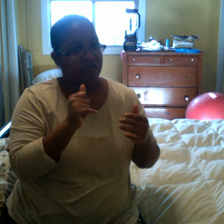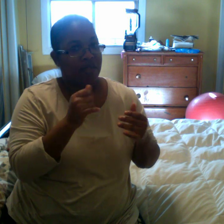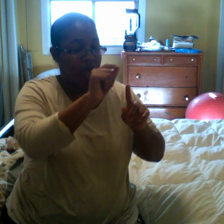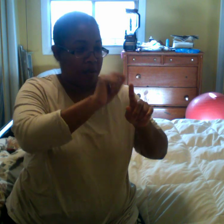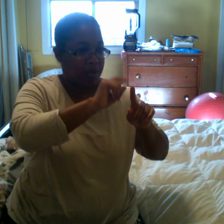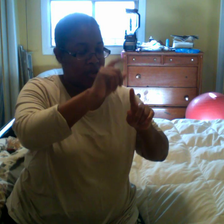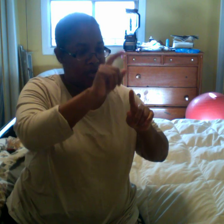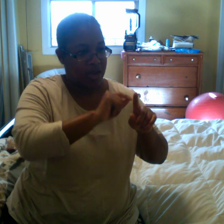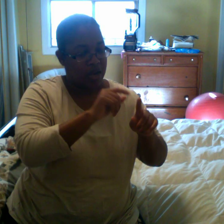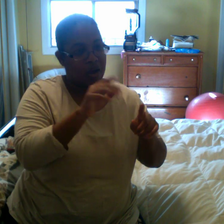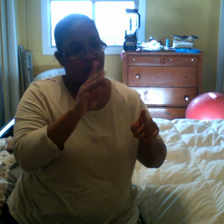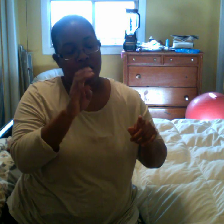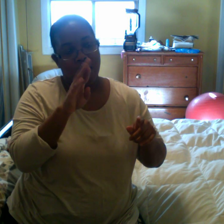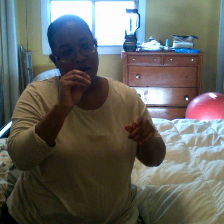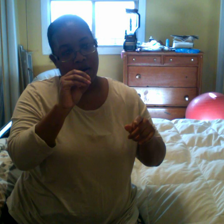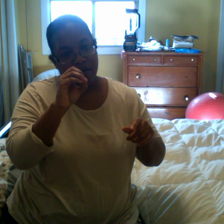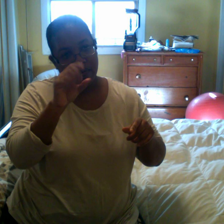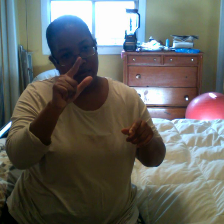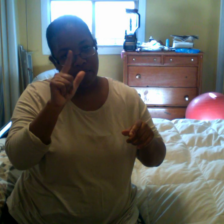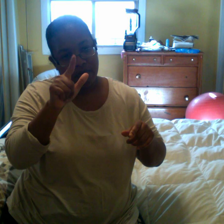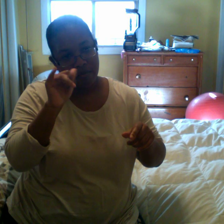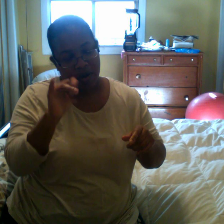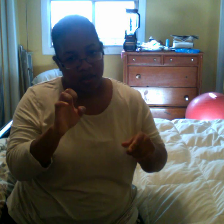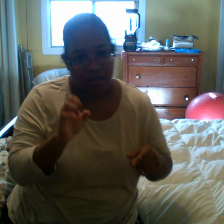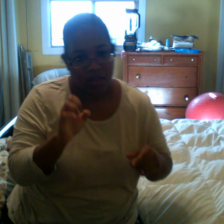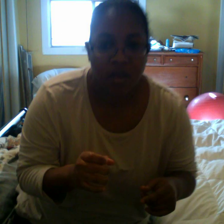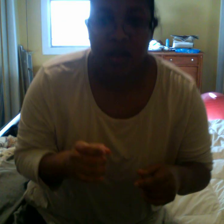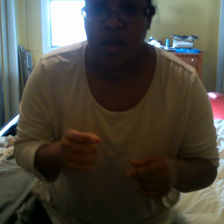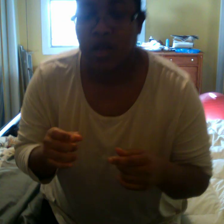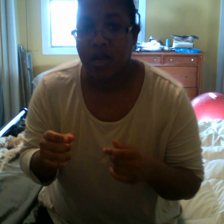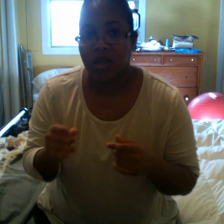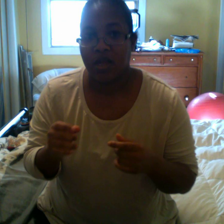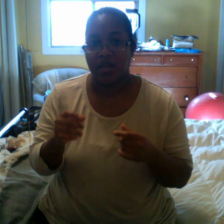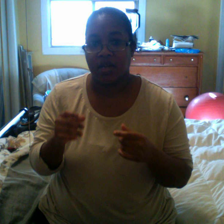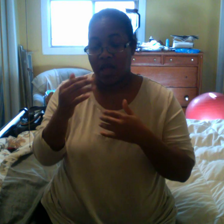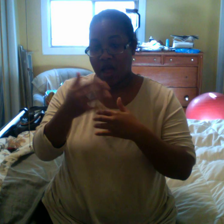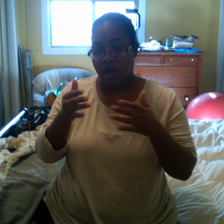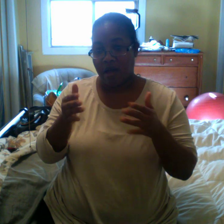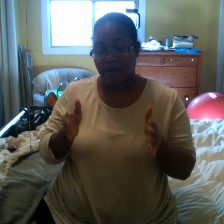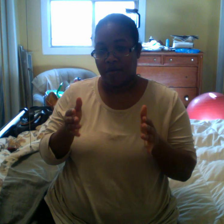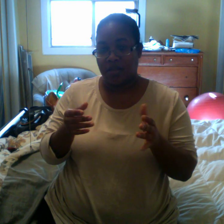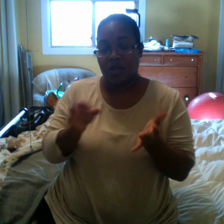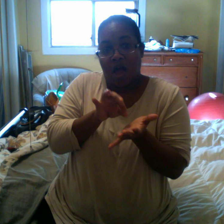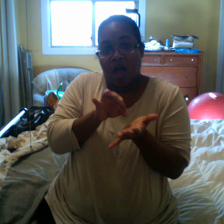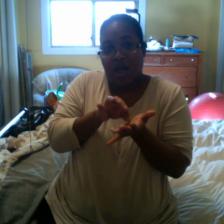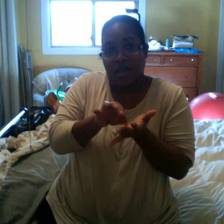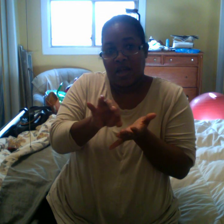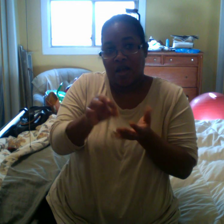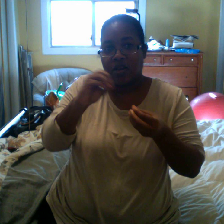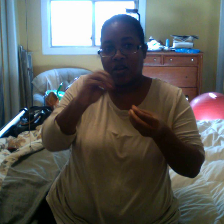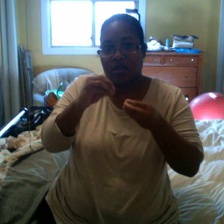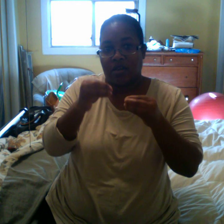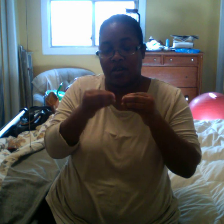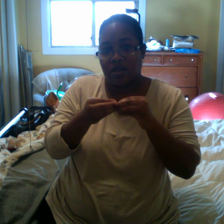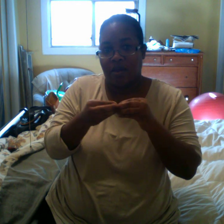Now, in order to count the number of times that the fruit fly eats a banana versus the broccoli, these chambers have been outfitted with a small electrode that sends data to